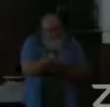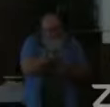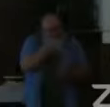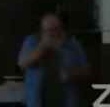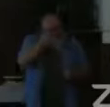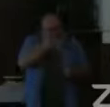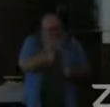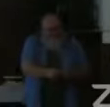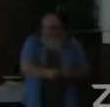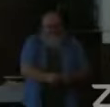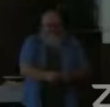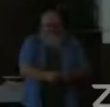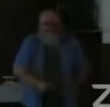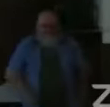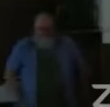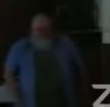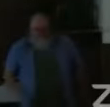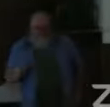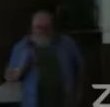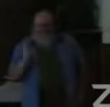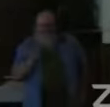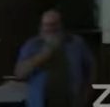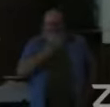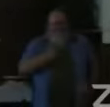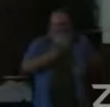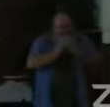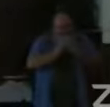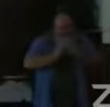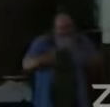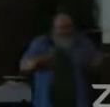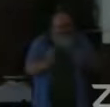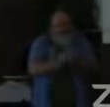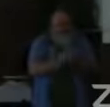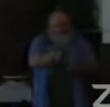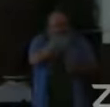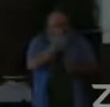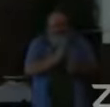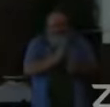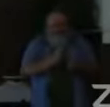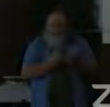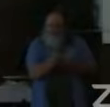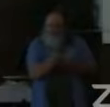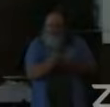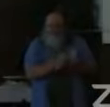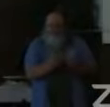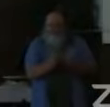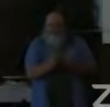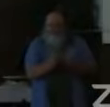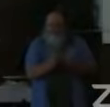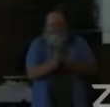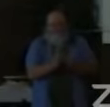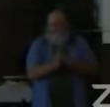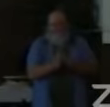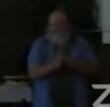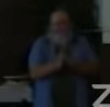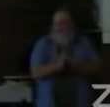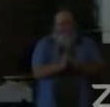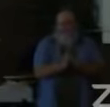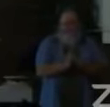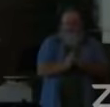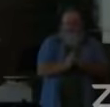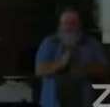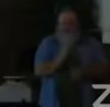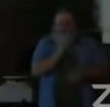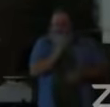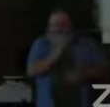been justified through faith, we have peace with God through our Lord Jesus Christ, through whom we have gained access by faith into